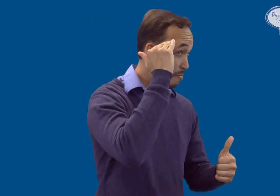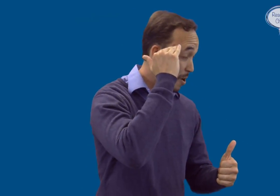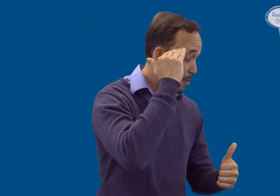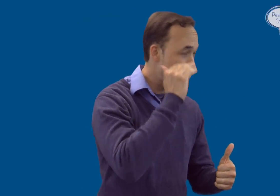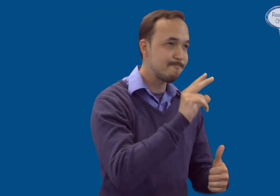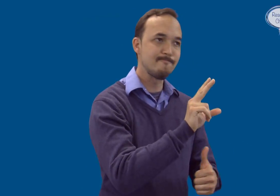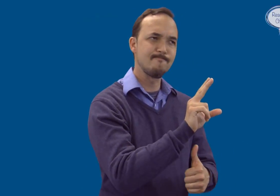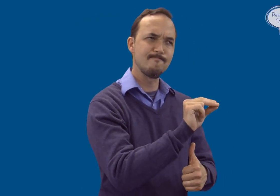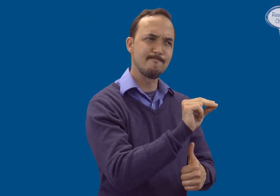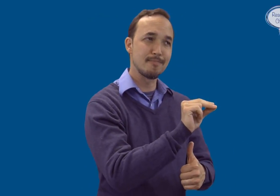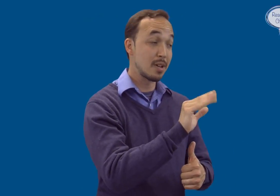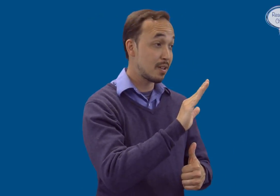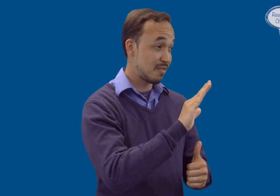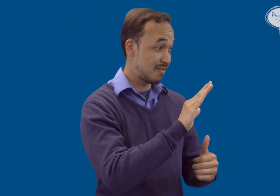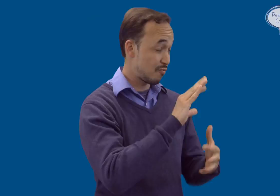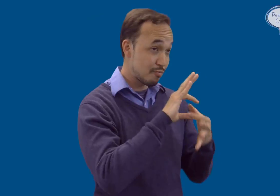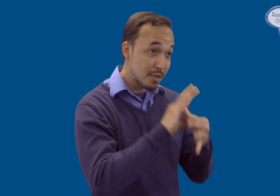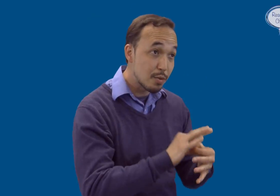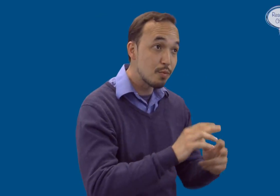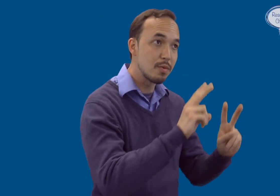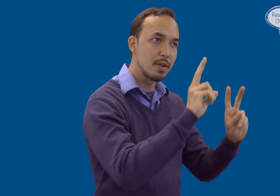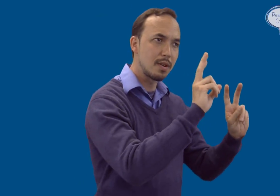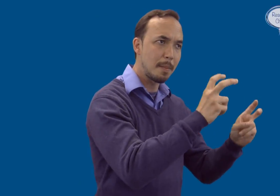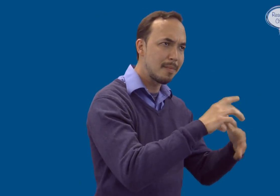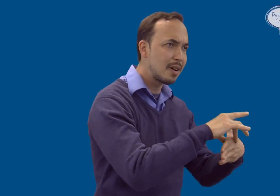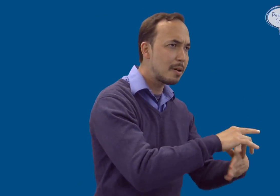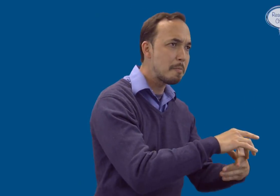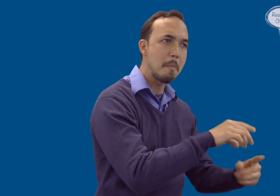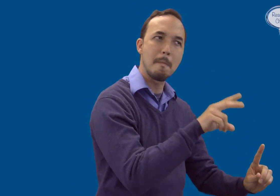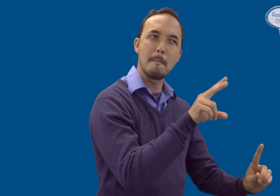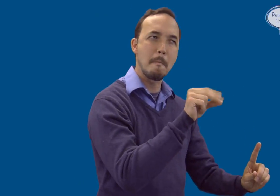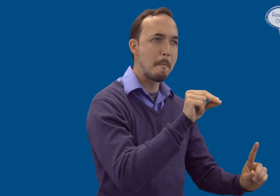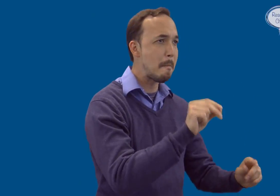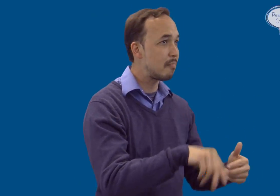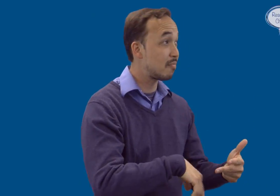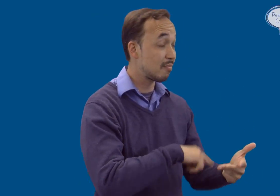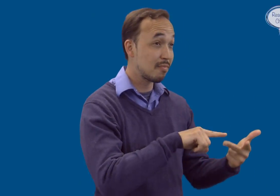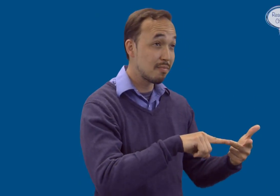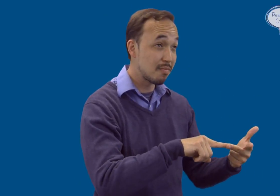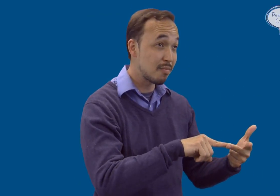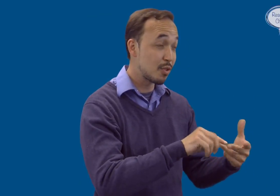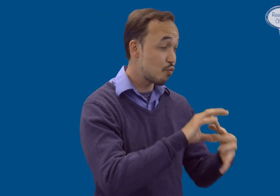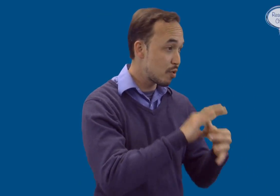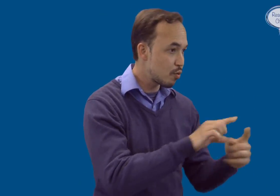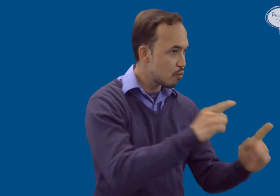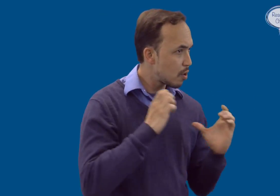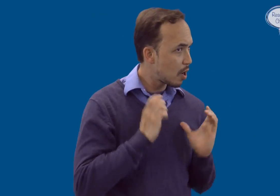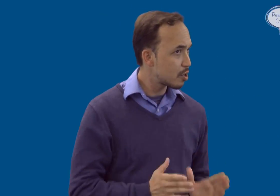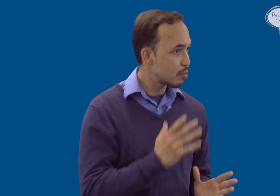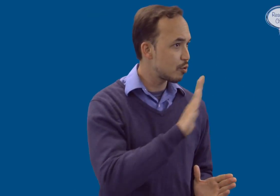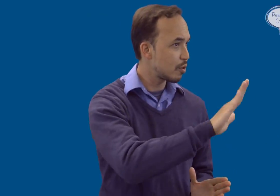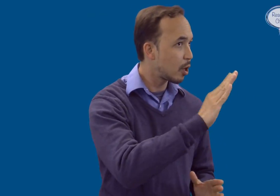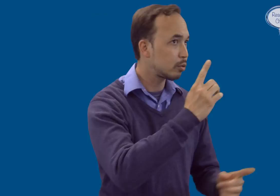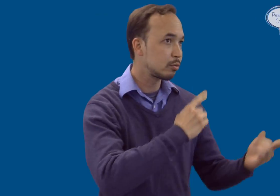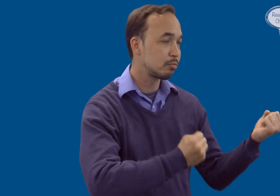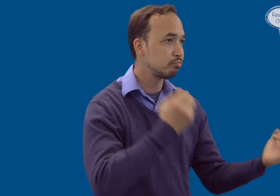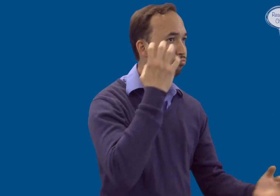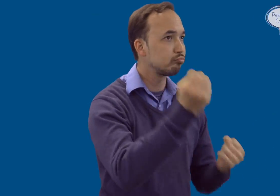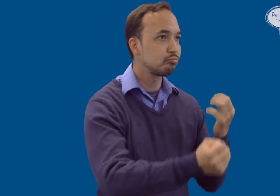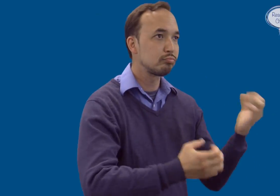not related to their knowledge, it was not related to the content of the conversation, and it was not related